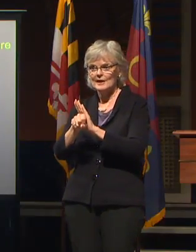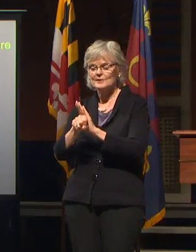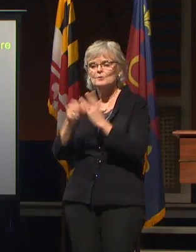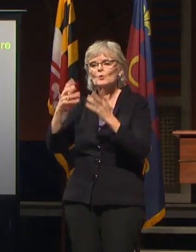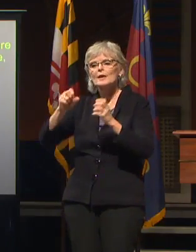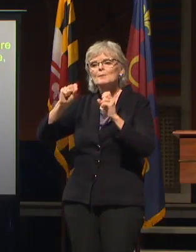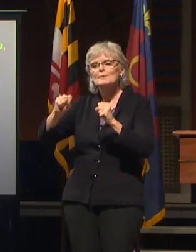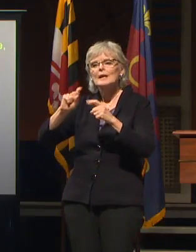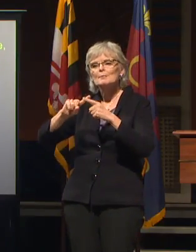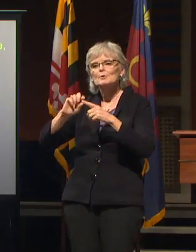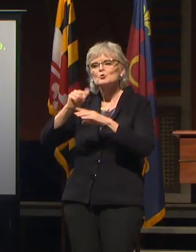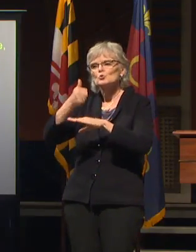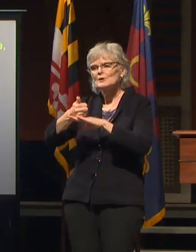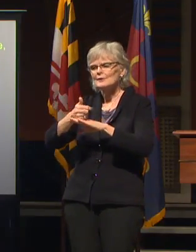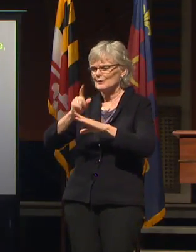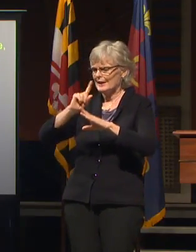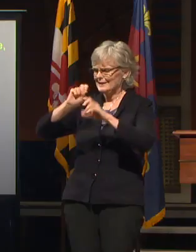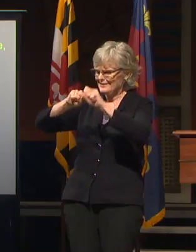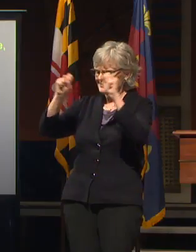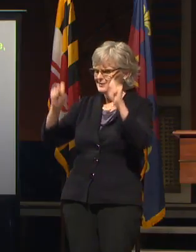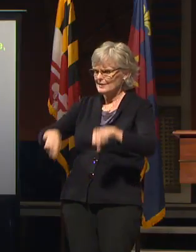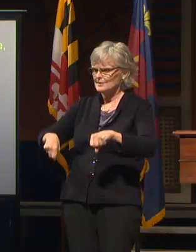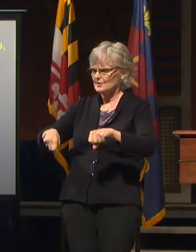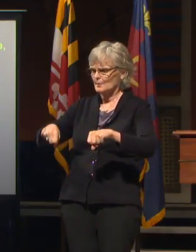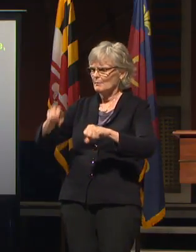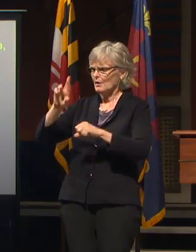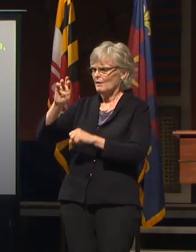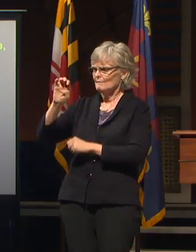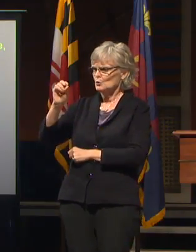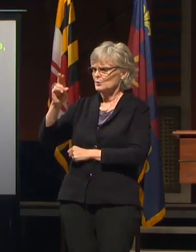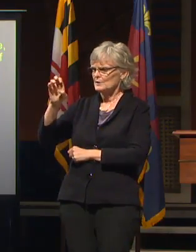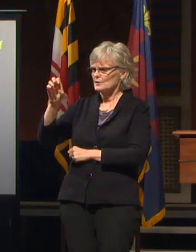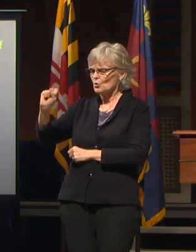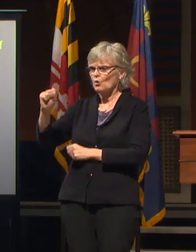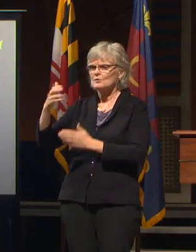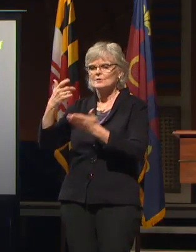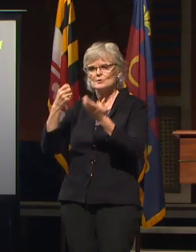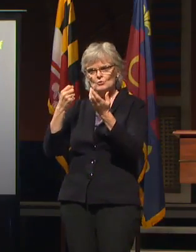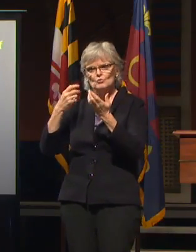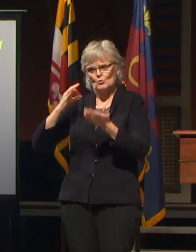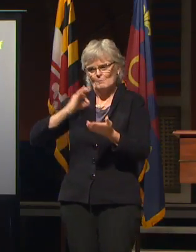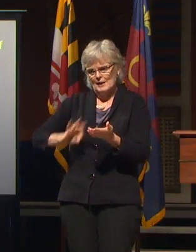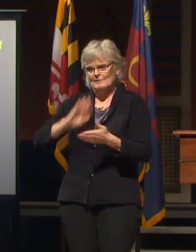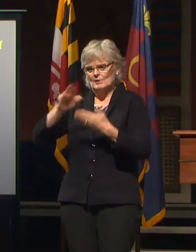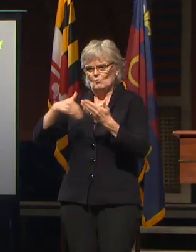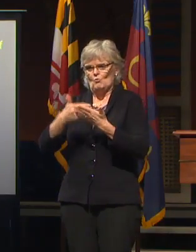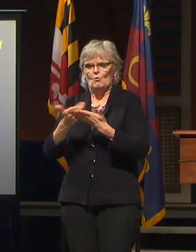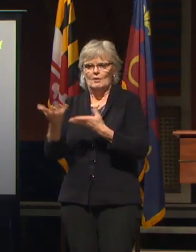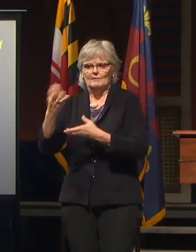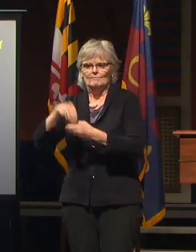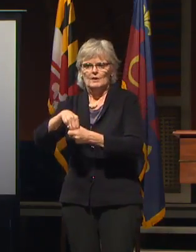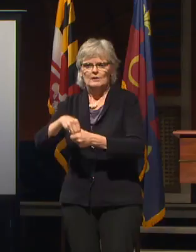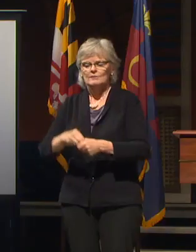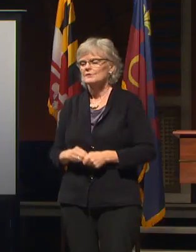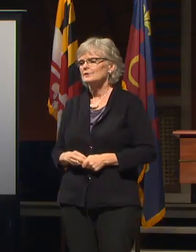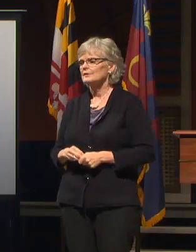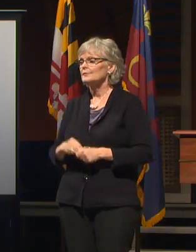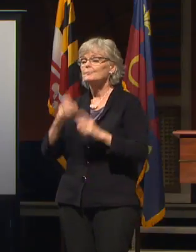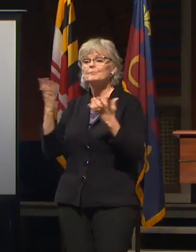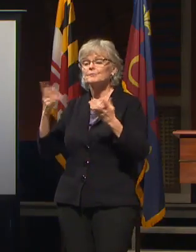able to create a real system of resources that can benefit all of the stakeholders involved.